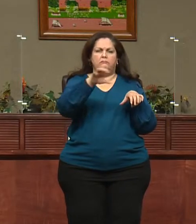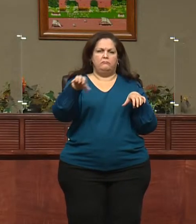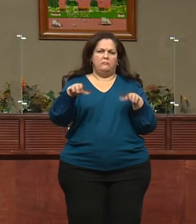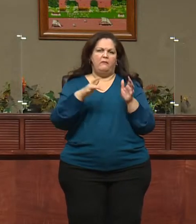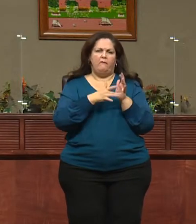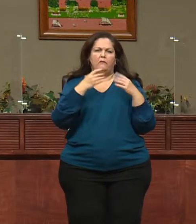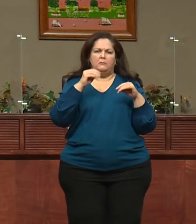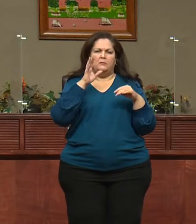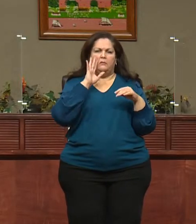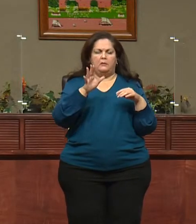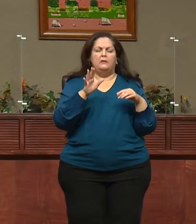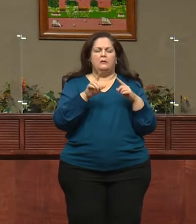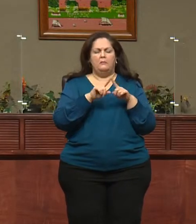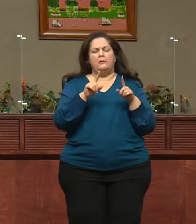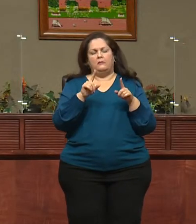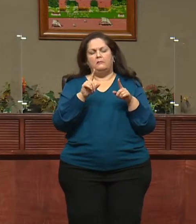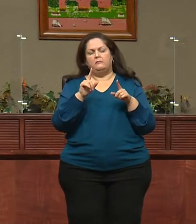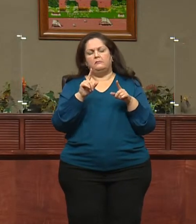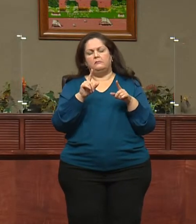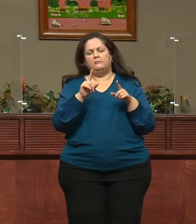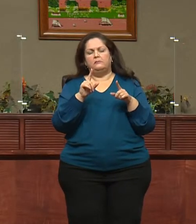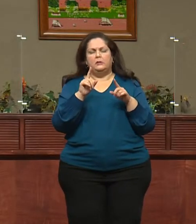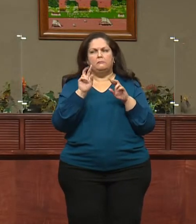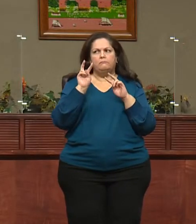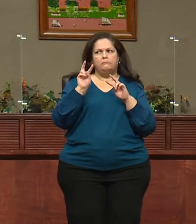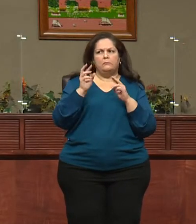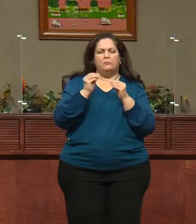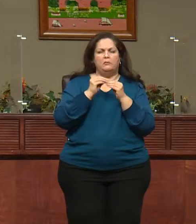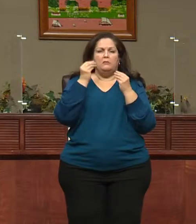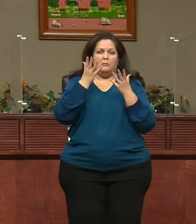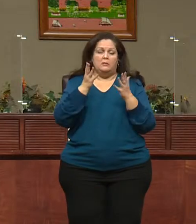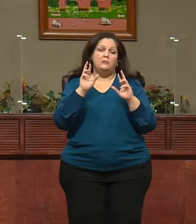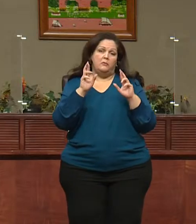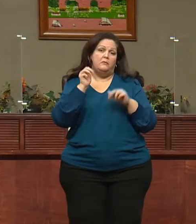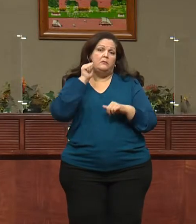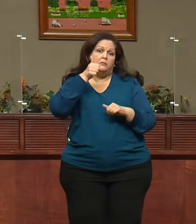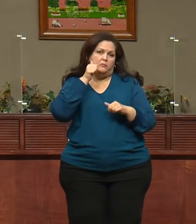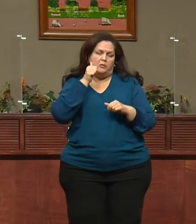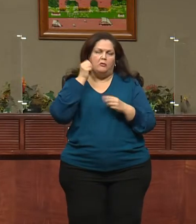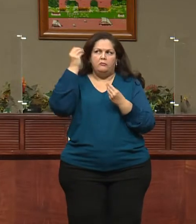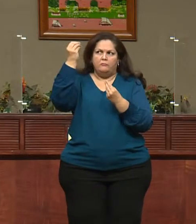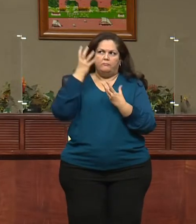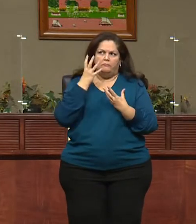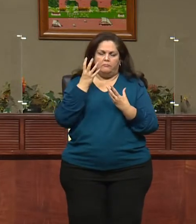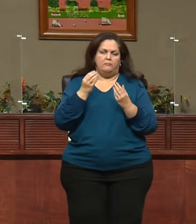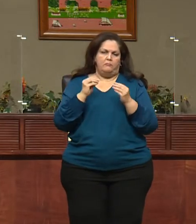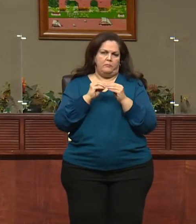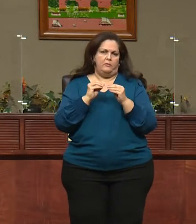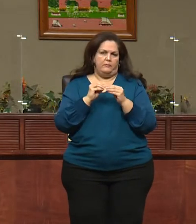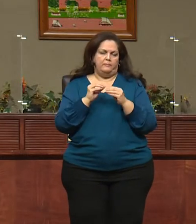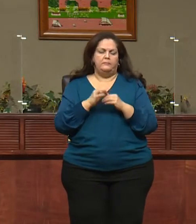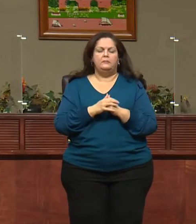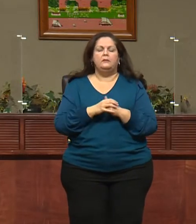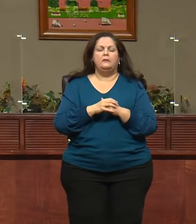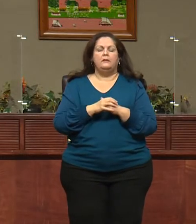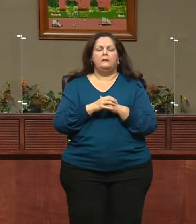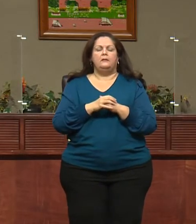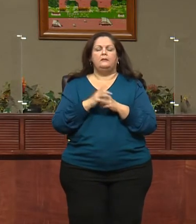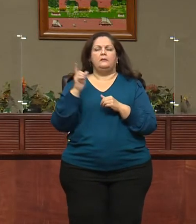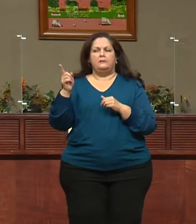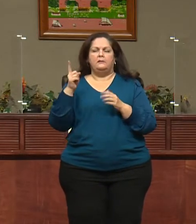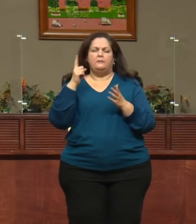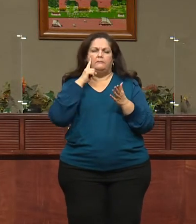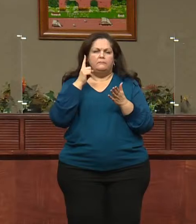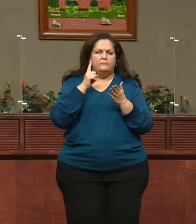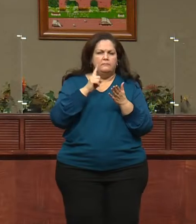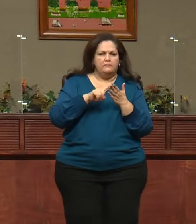information will likely come out as soon as tomorrow. They are looking at other